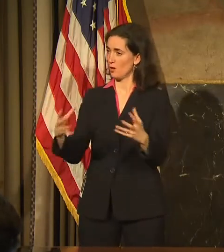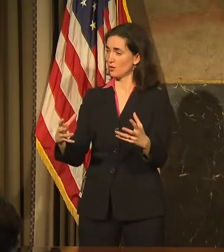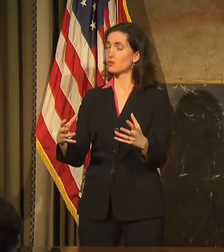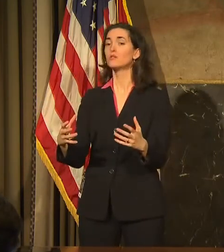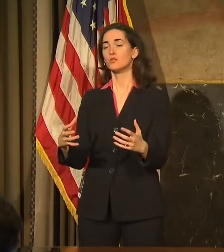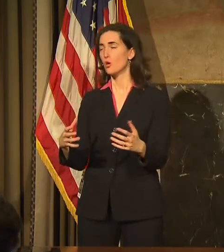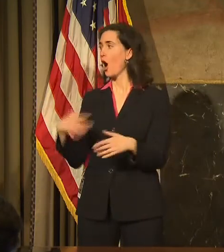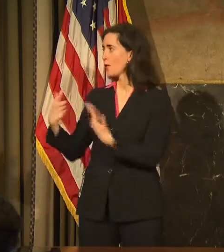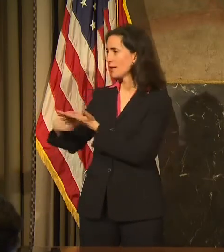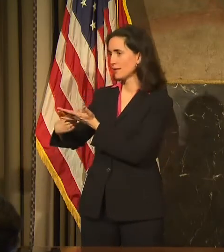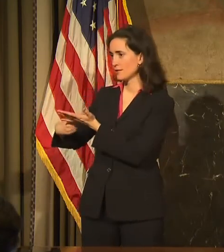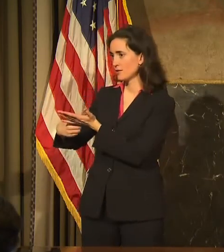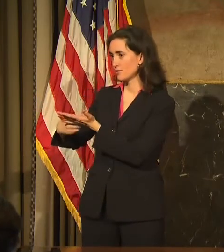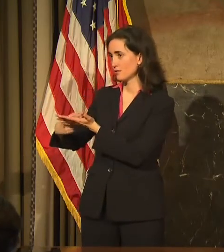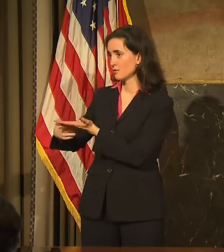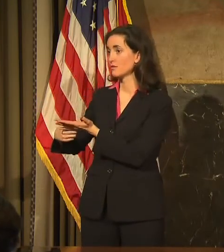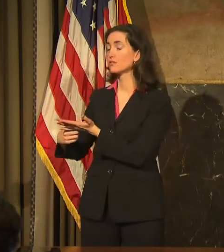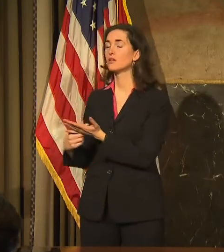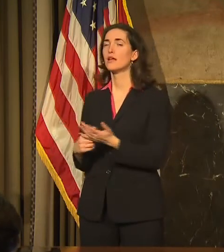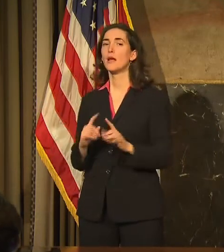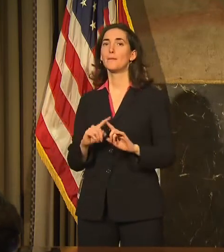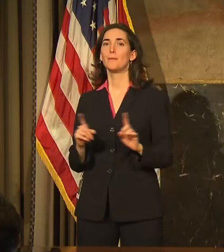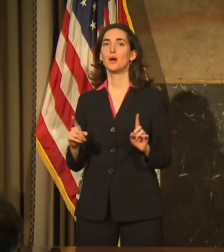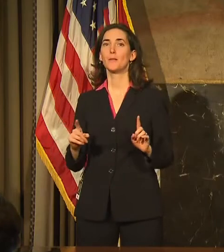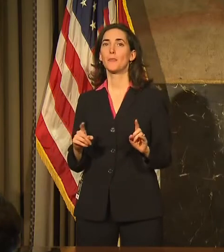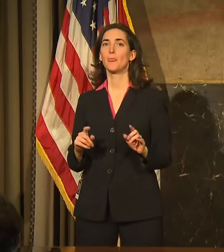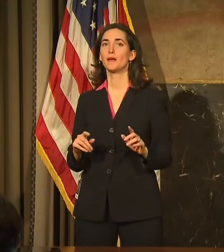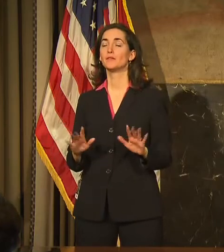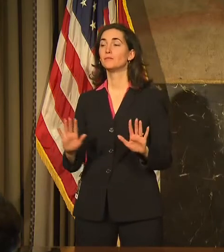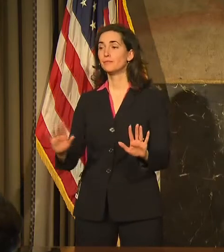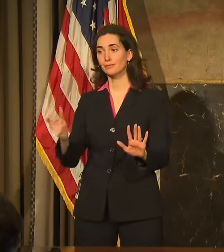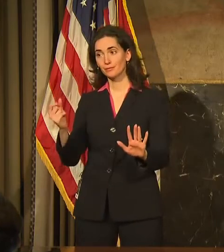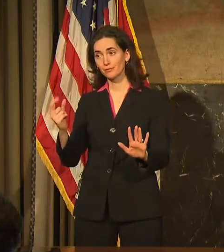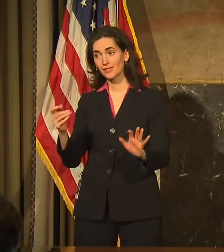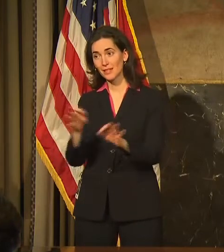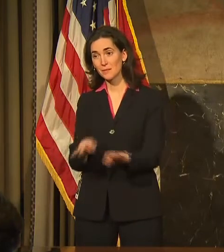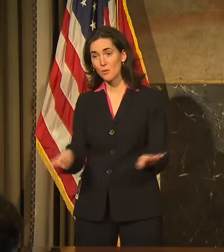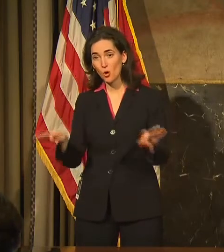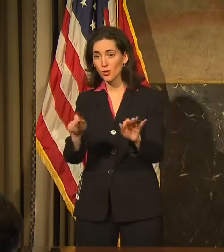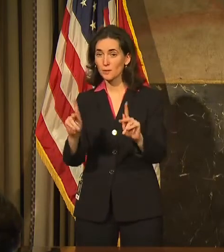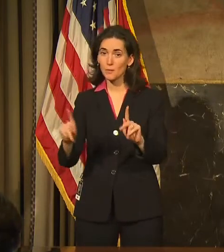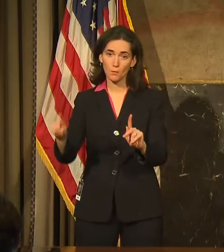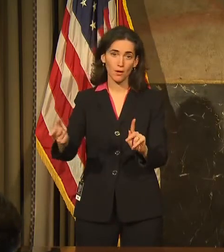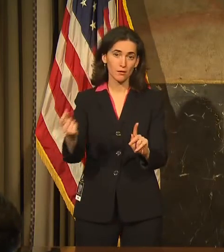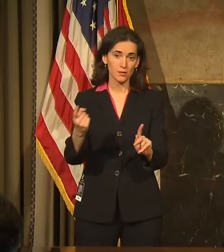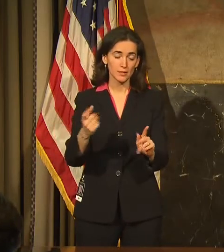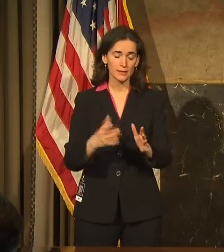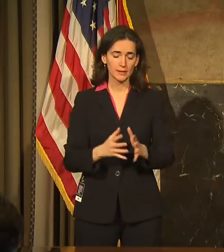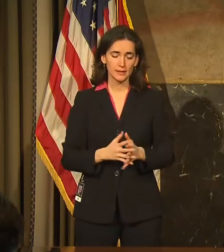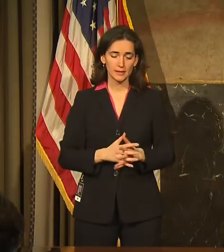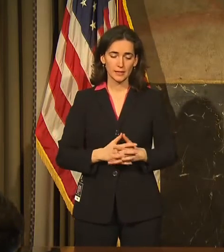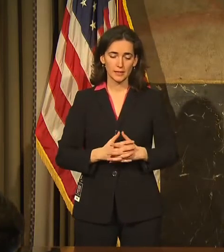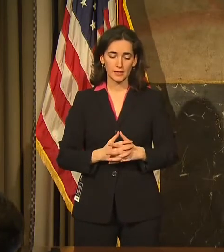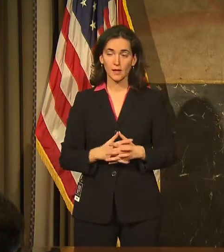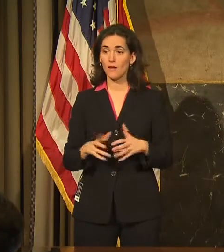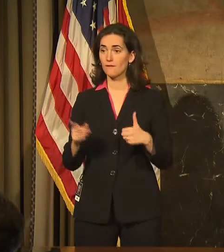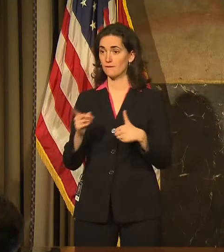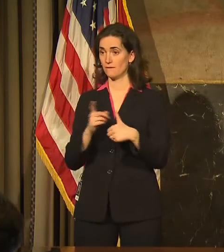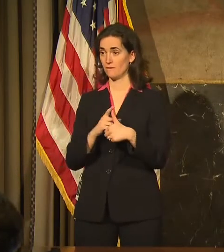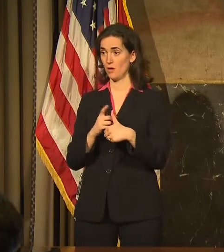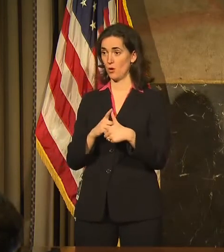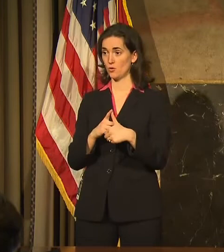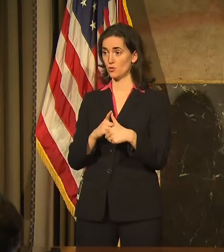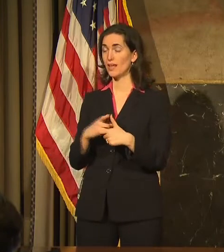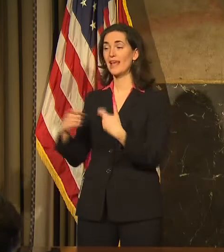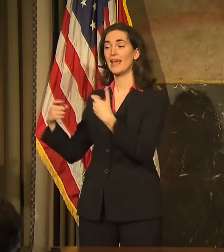But there are certain things about them that people need to understand. First and foremost, I want electric companies,